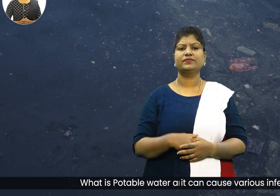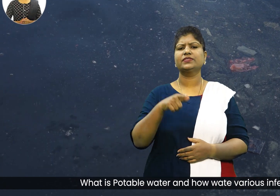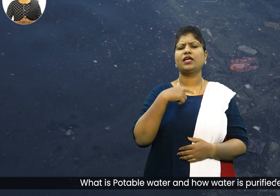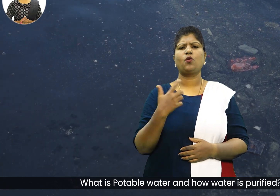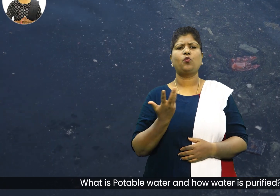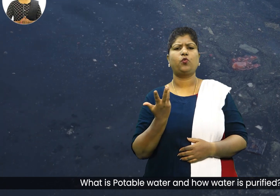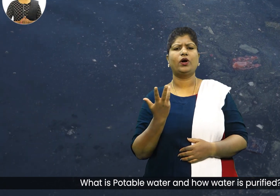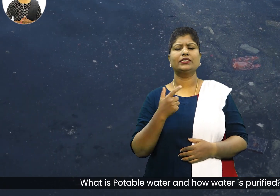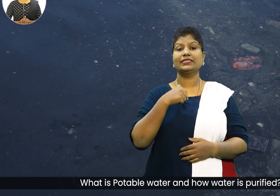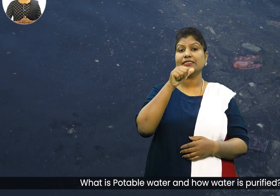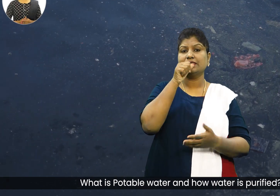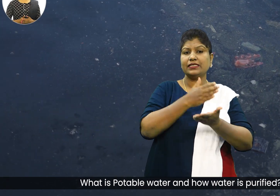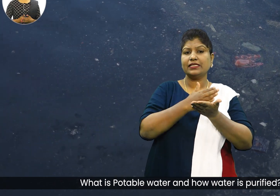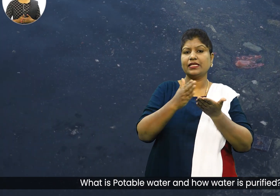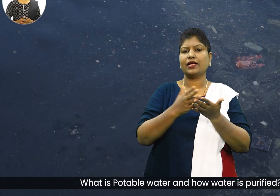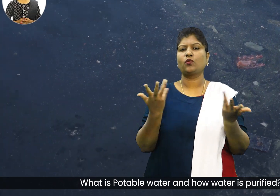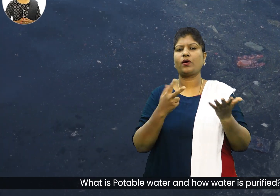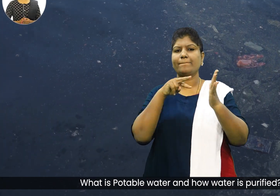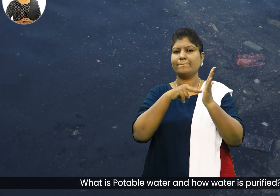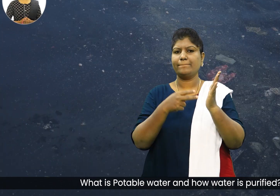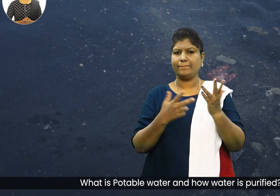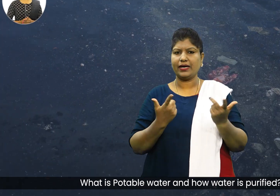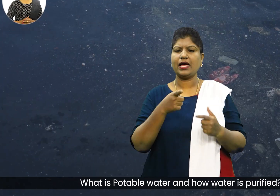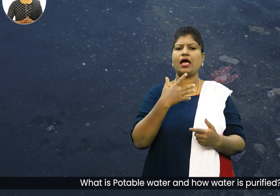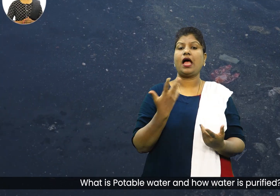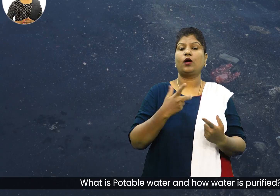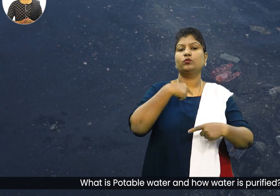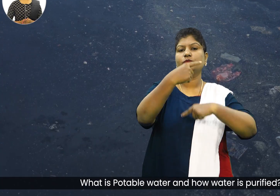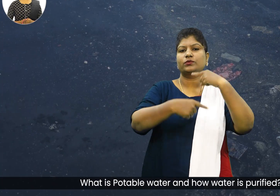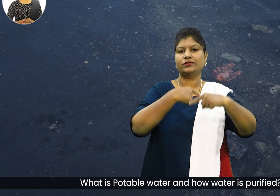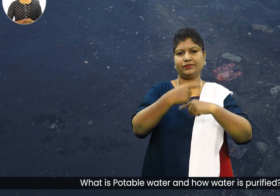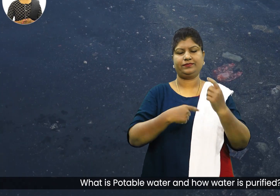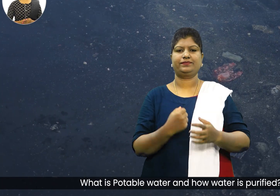What is potable water and how water is purified?